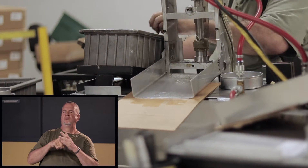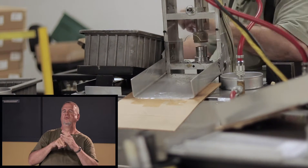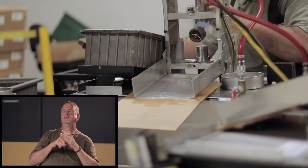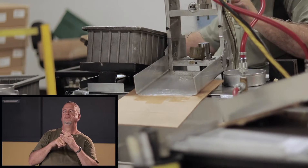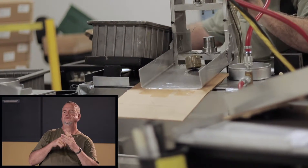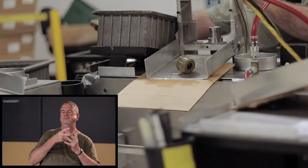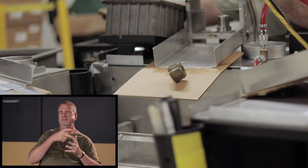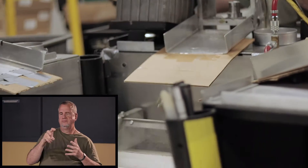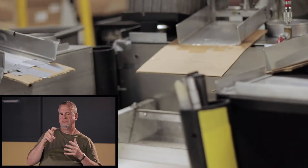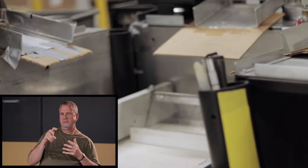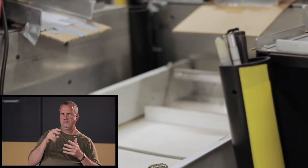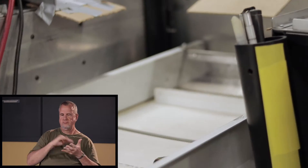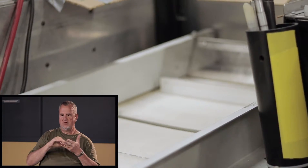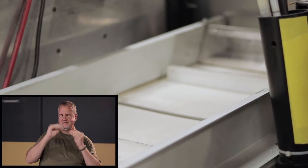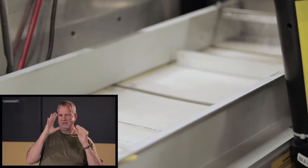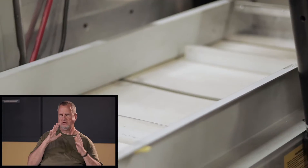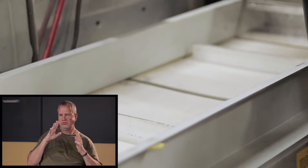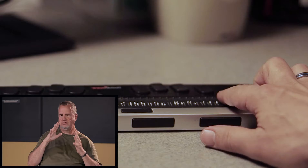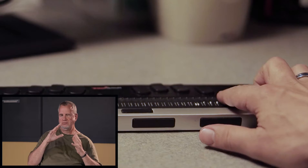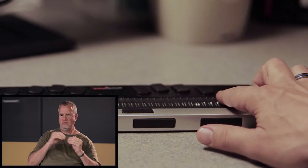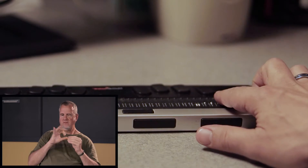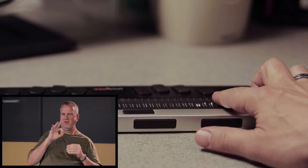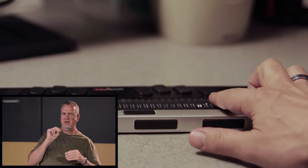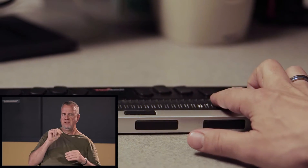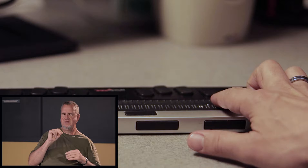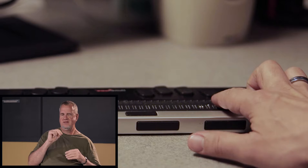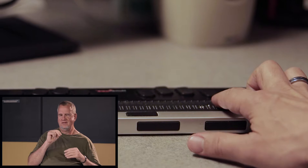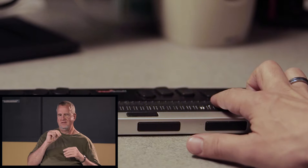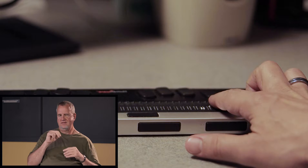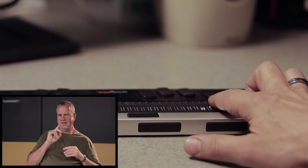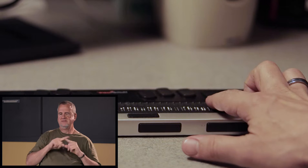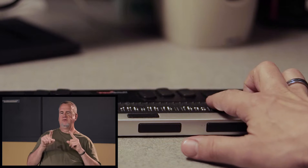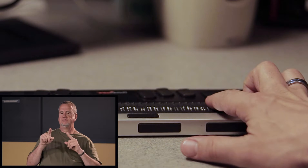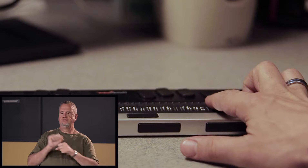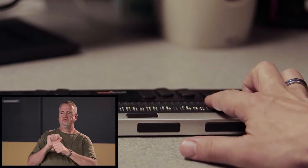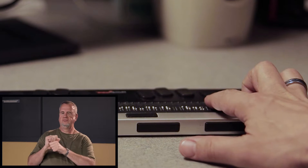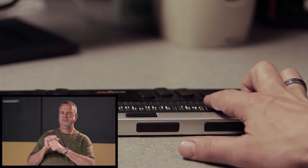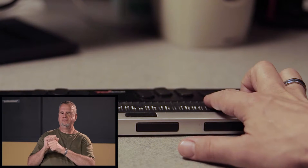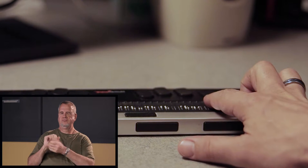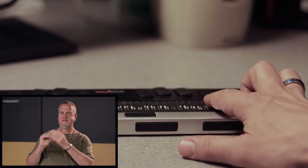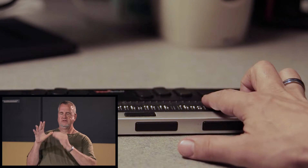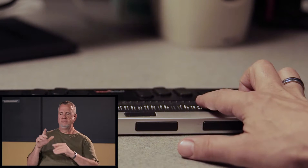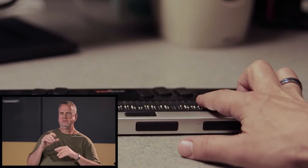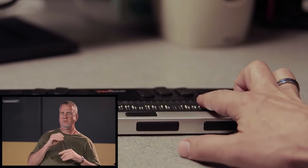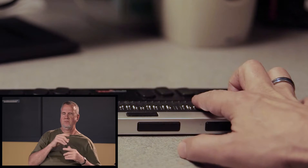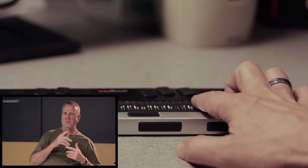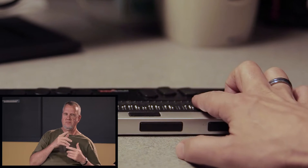well. And I will be becoming a Braille instructor soon. So it's